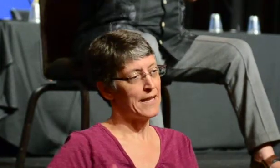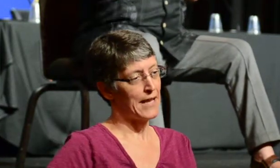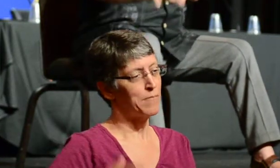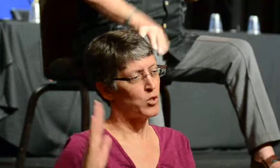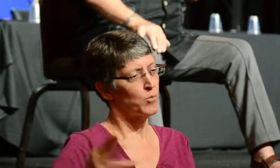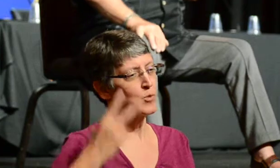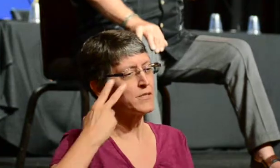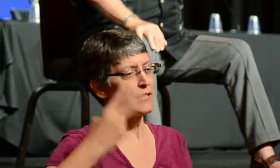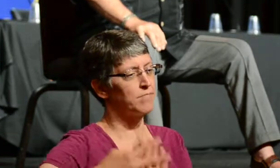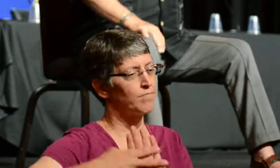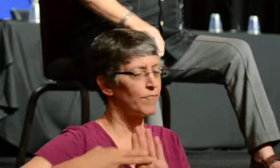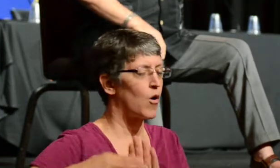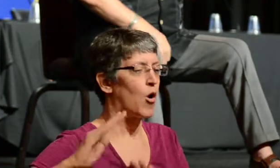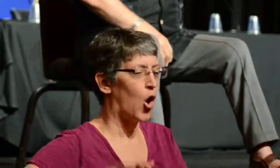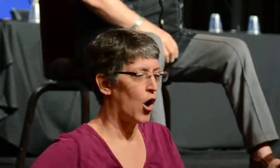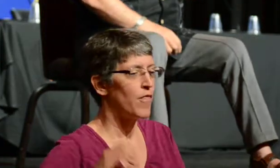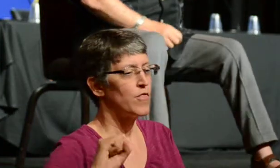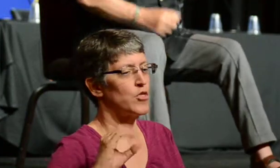the screenplay.